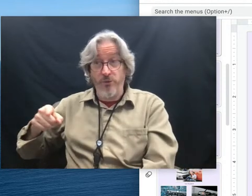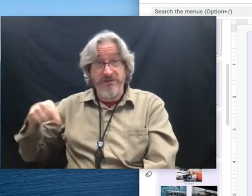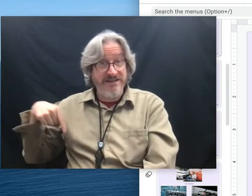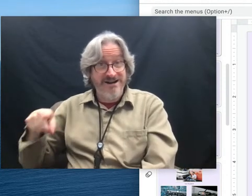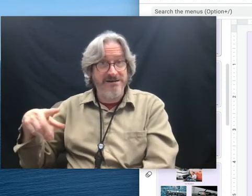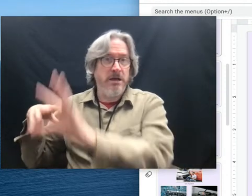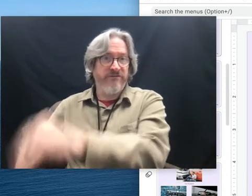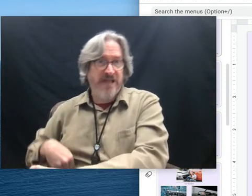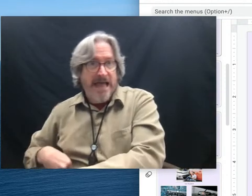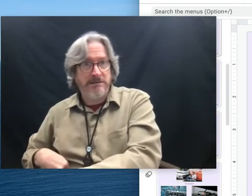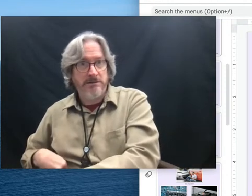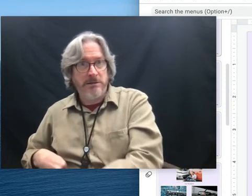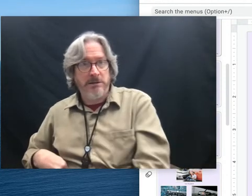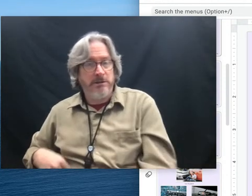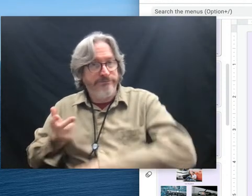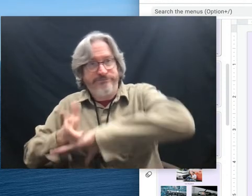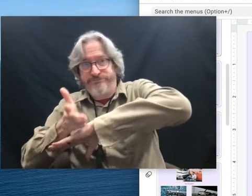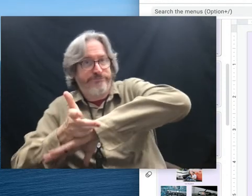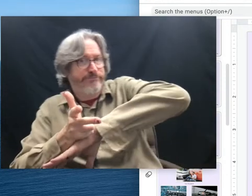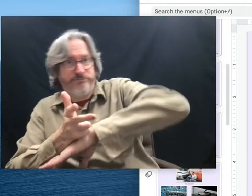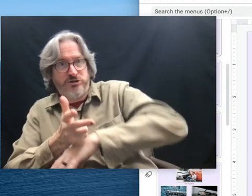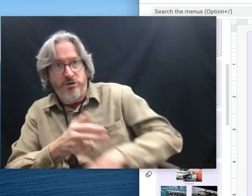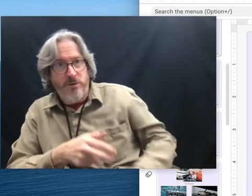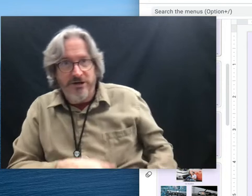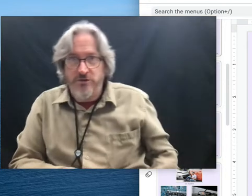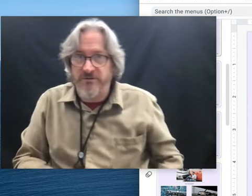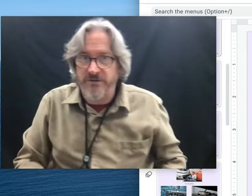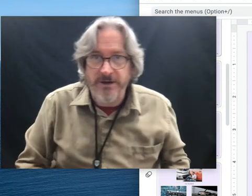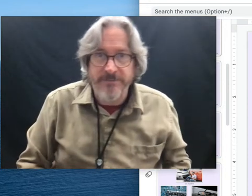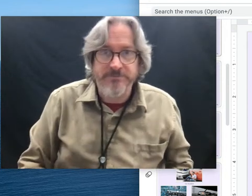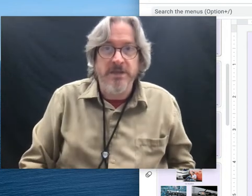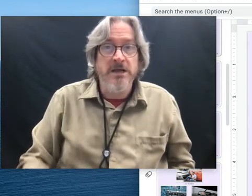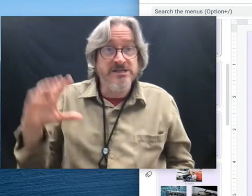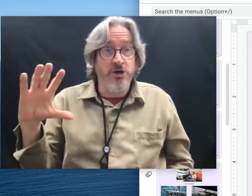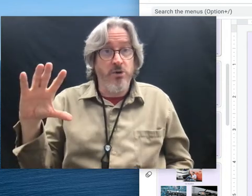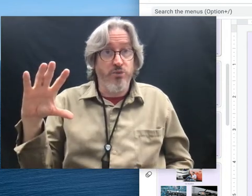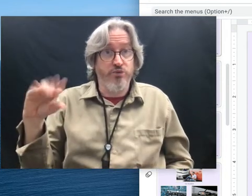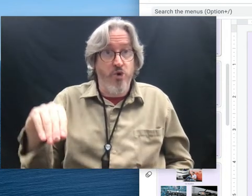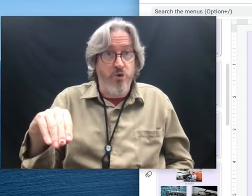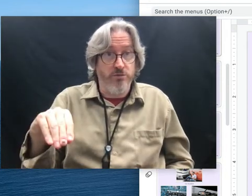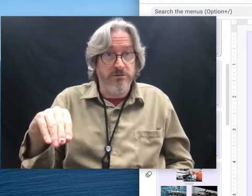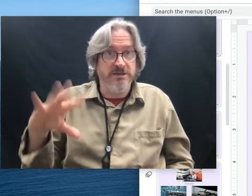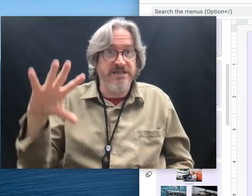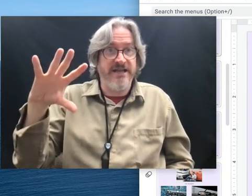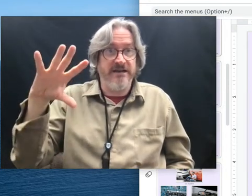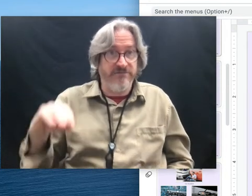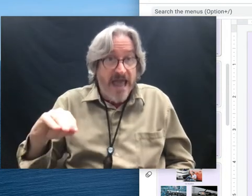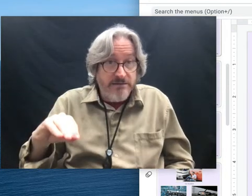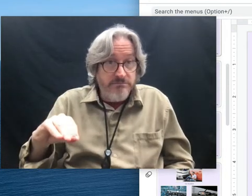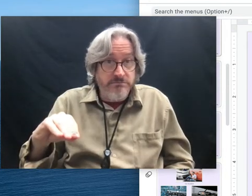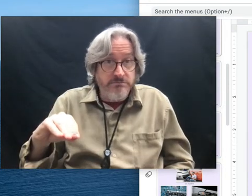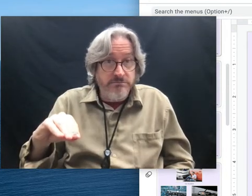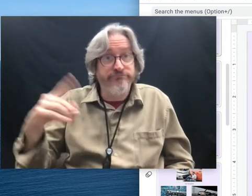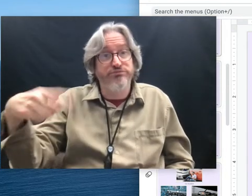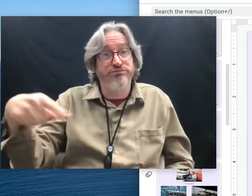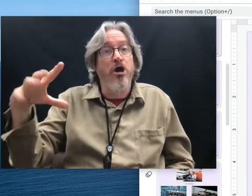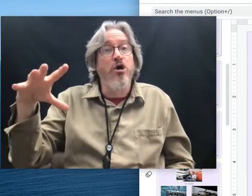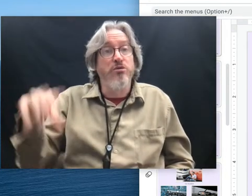like both of these tires flat. Don't know what I drove over, right? So deflated, flat.